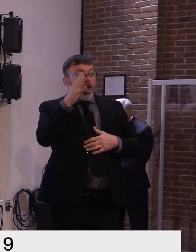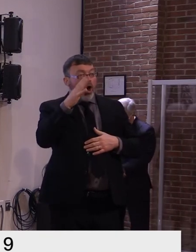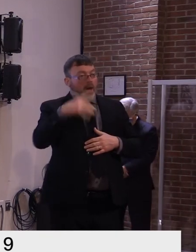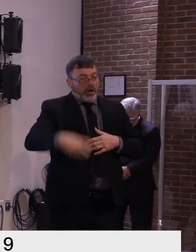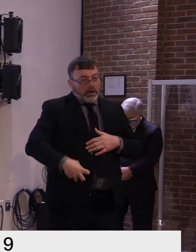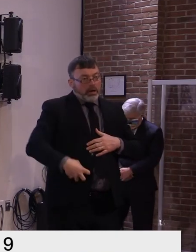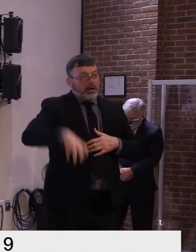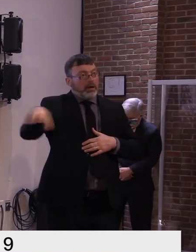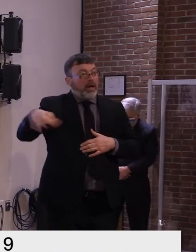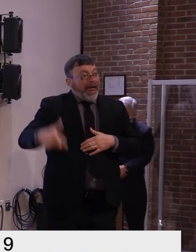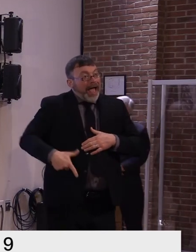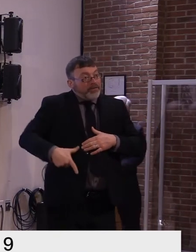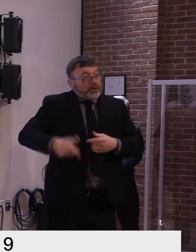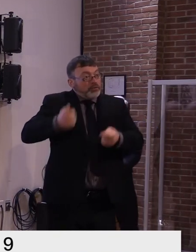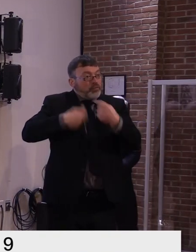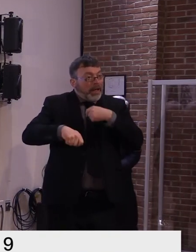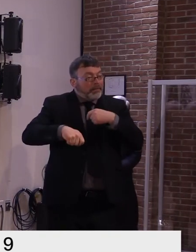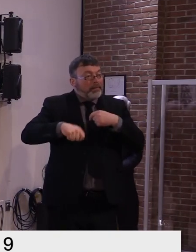organ transplant, et cetera.